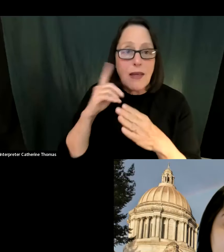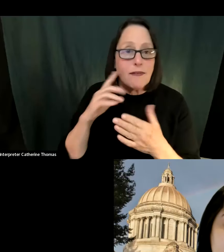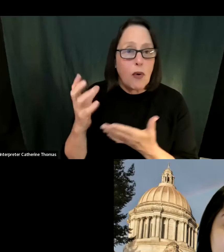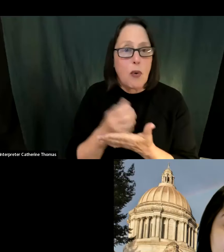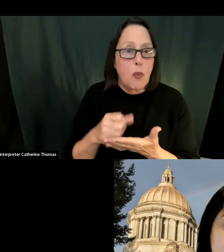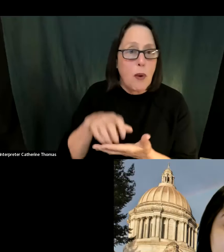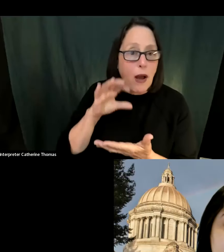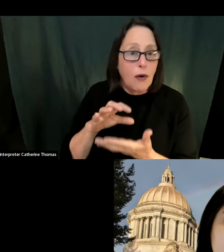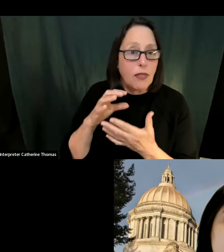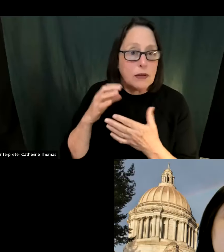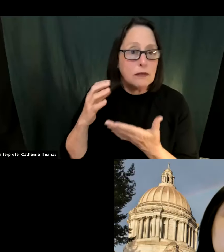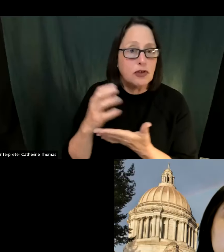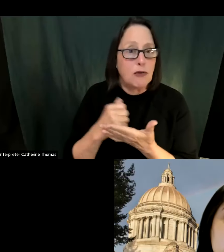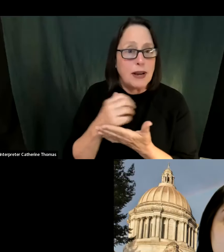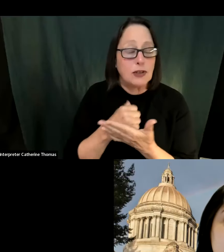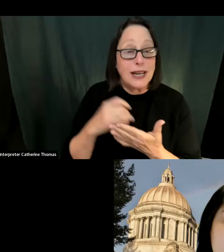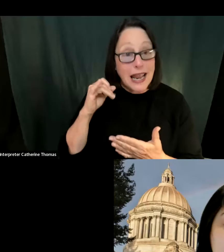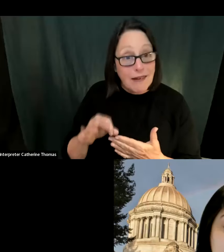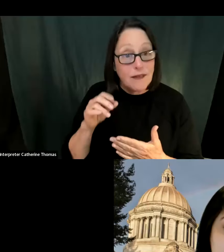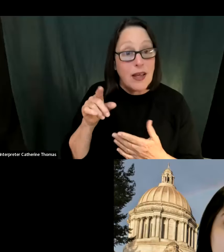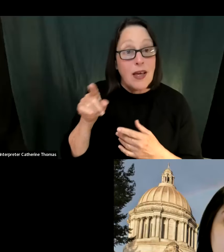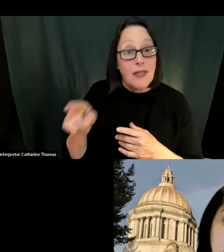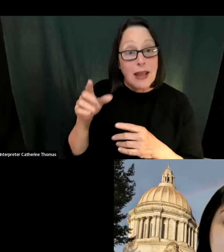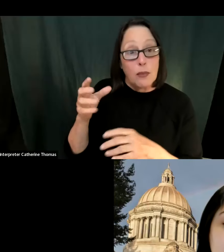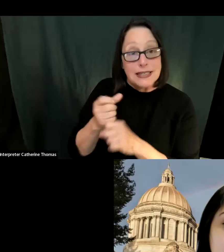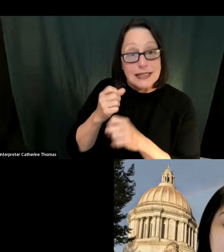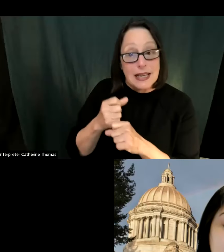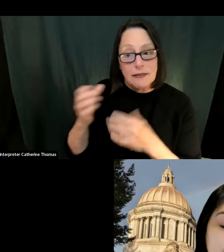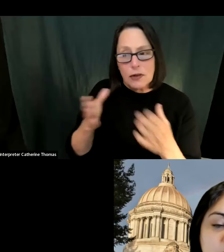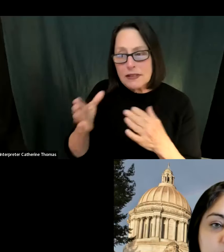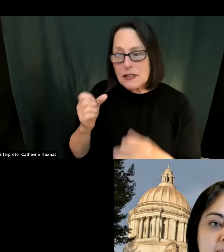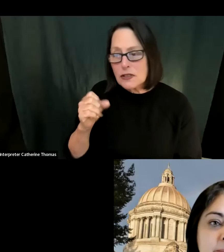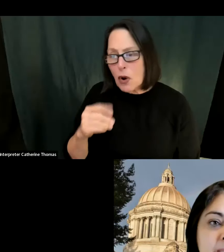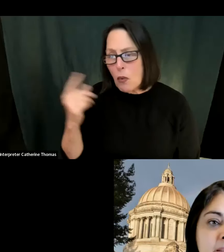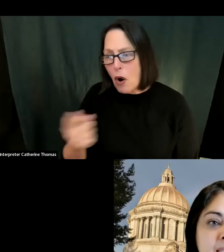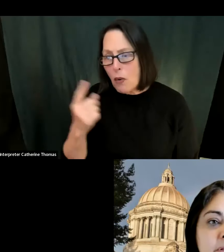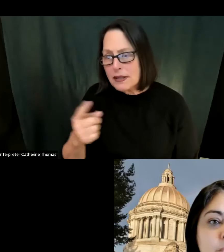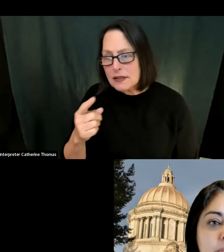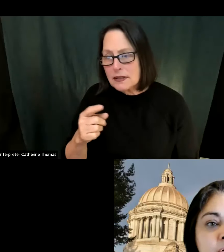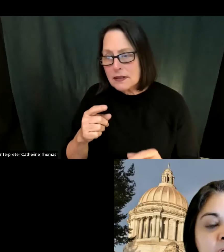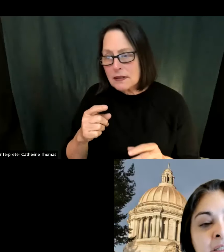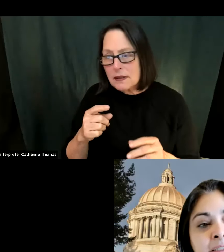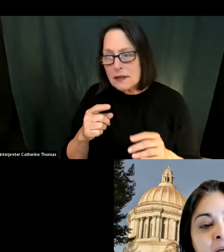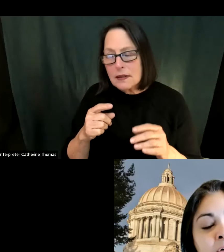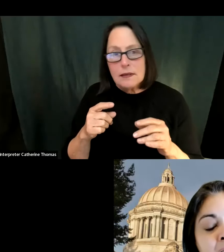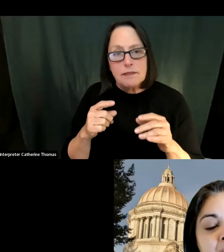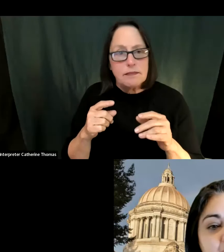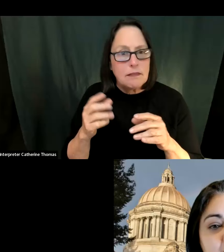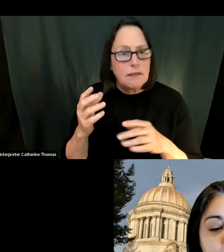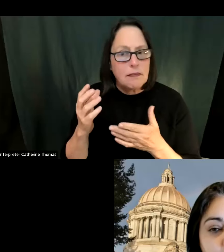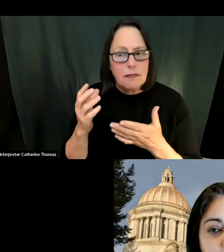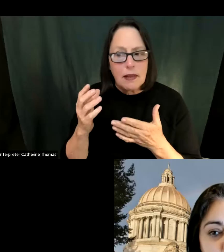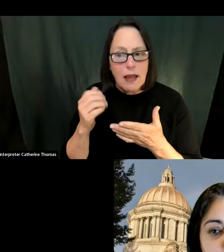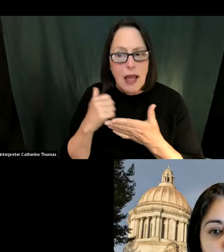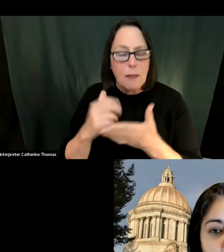if they're receiving services, instead of just constantly holding them at that level where they're in dire